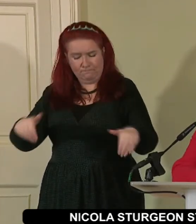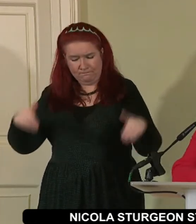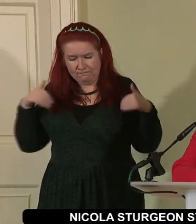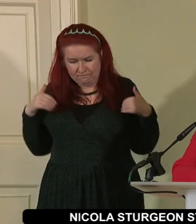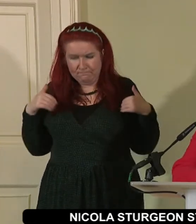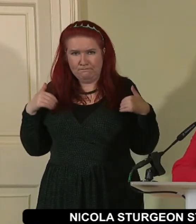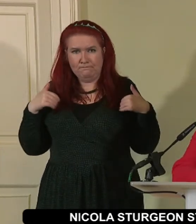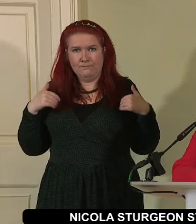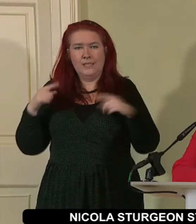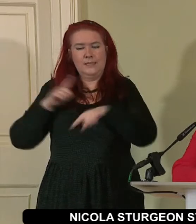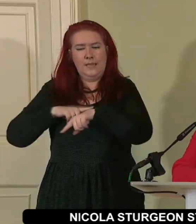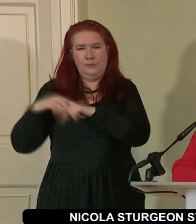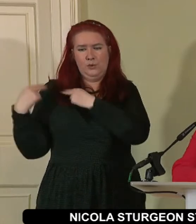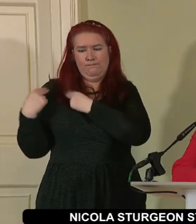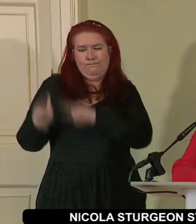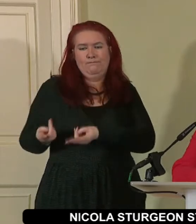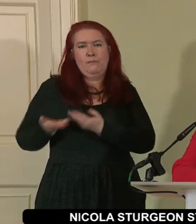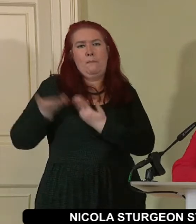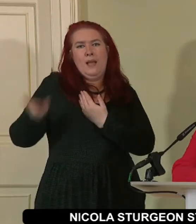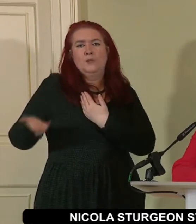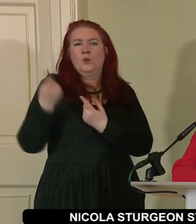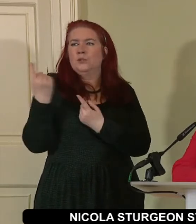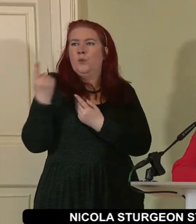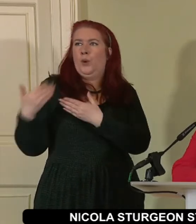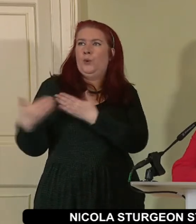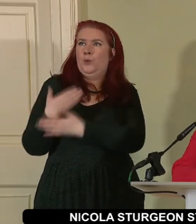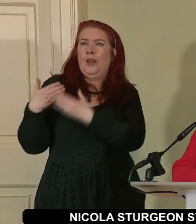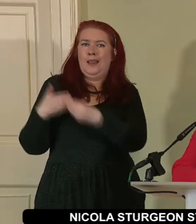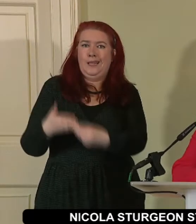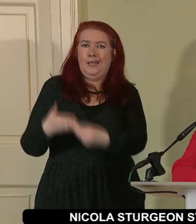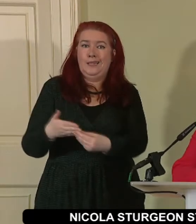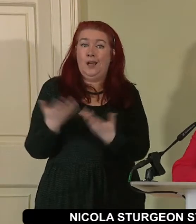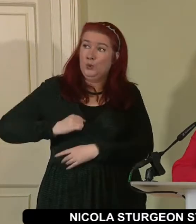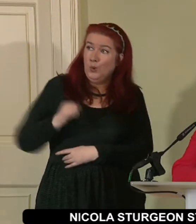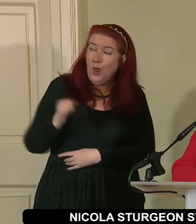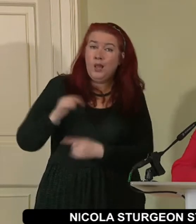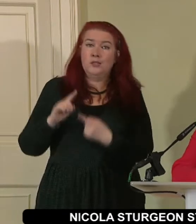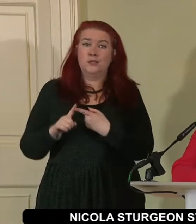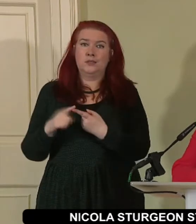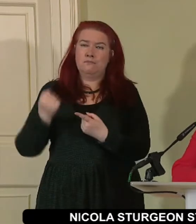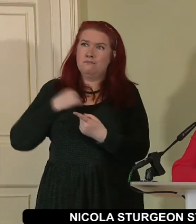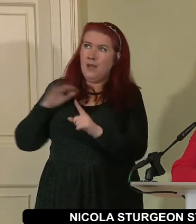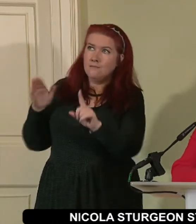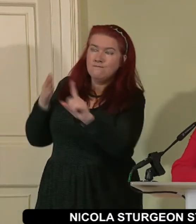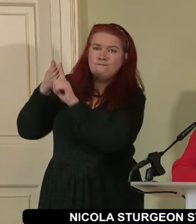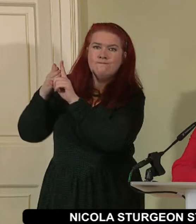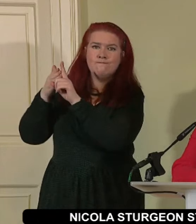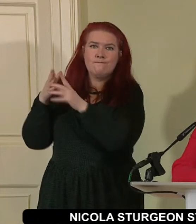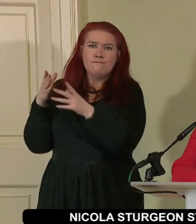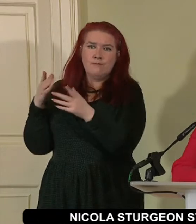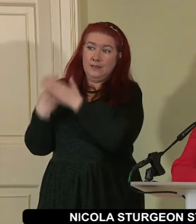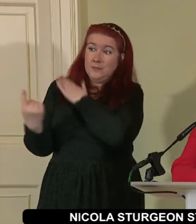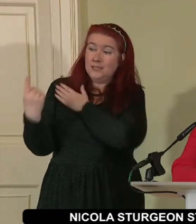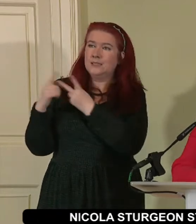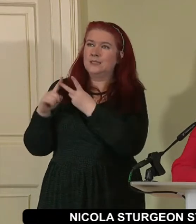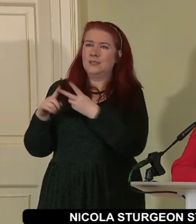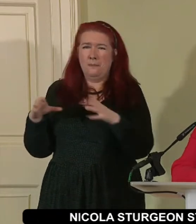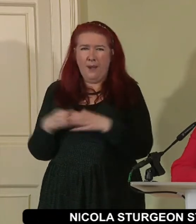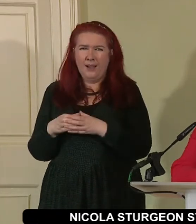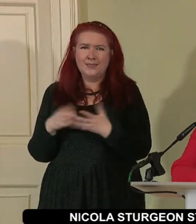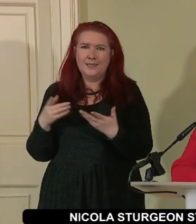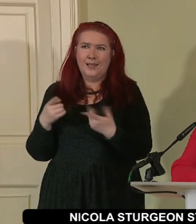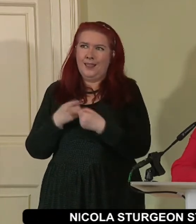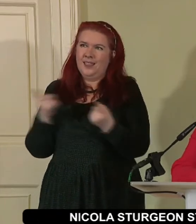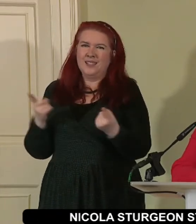on to someone else. The country, the cause I believe in, my party, everything is bigger